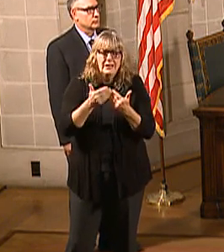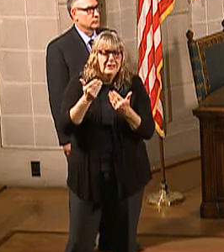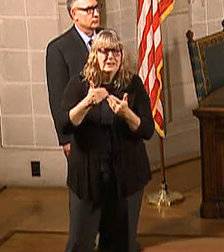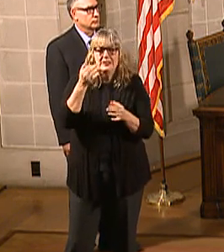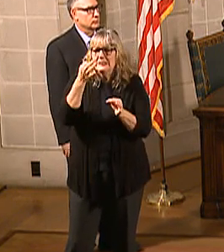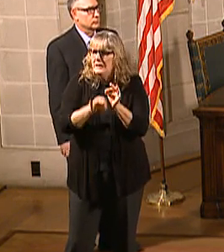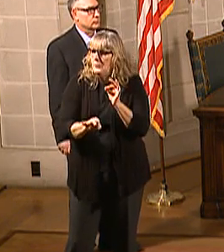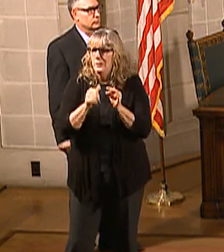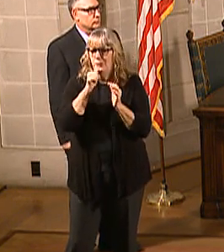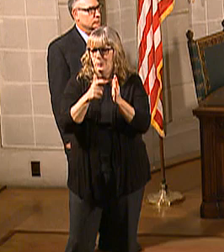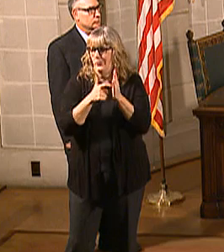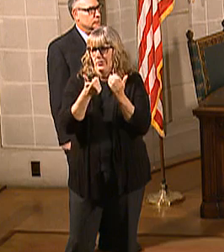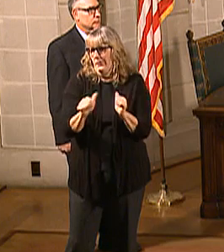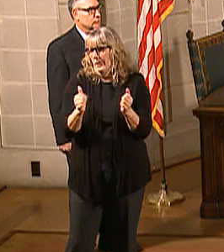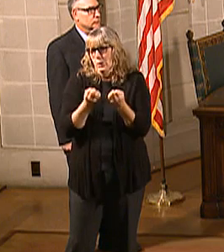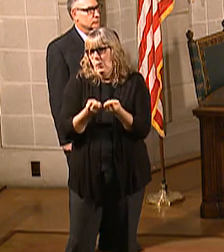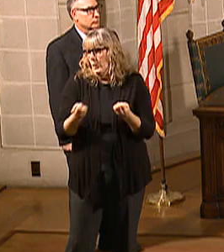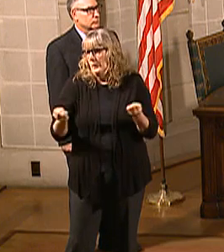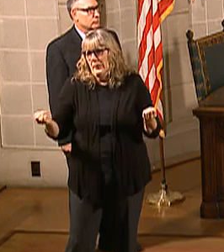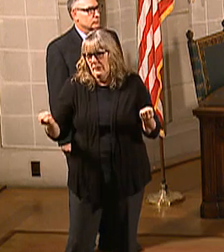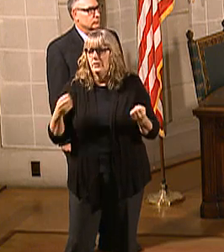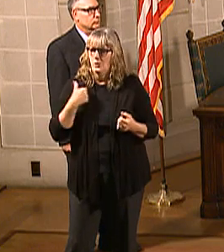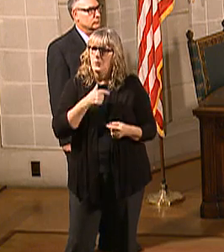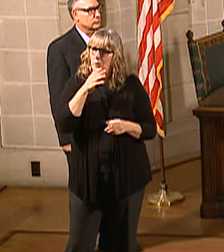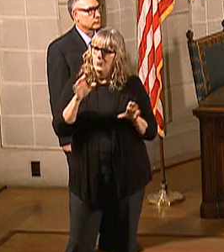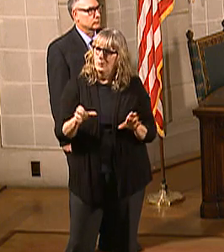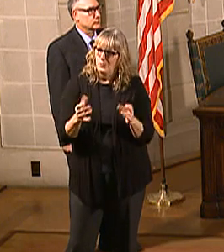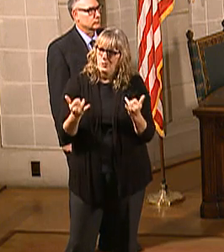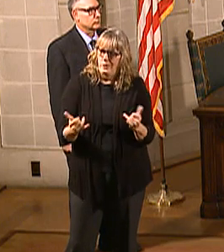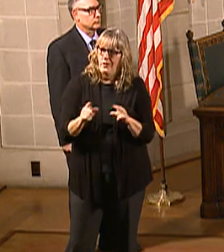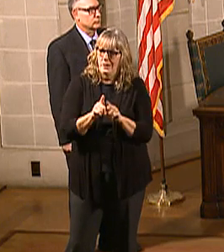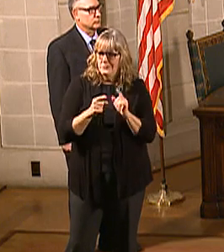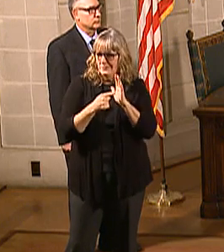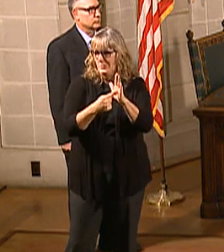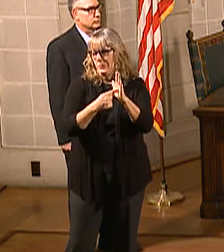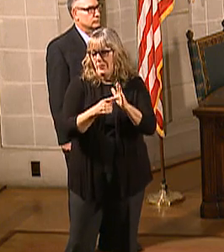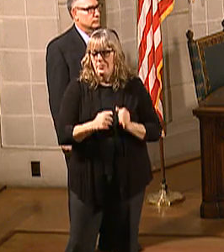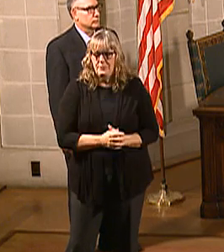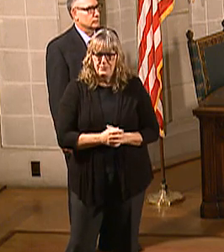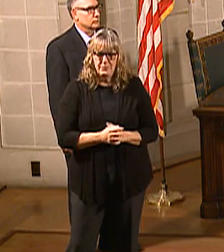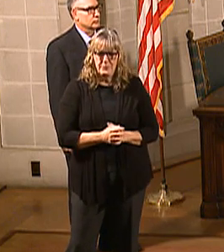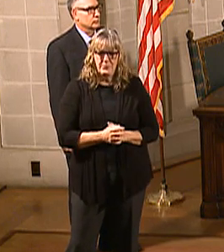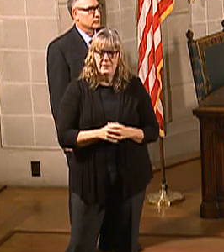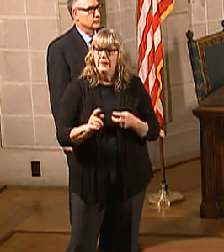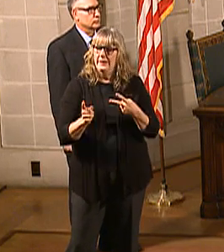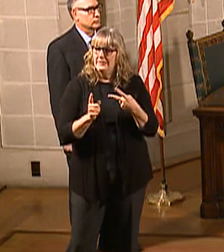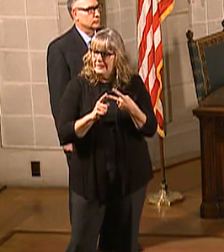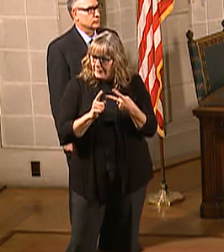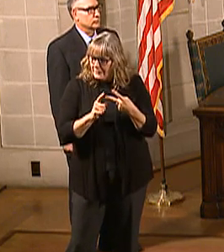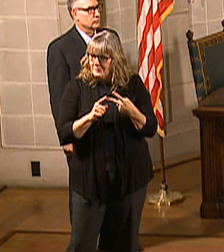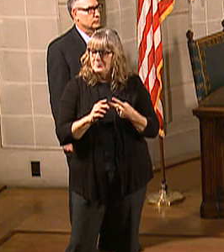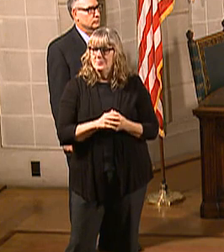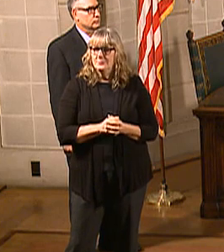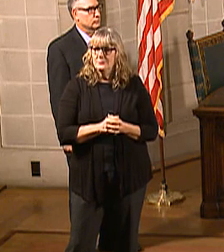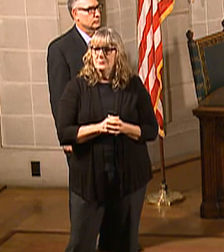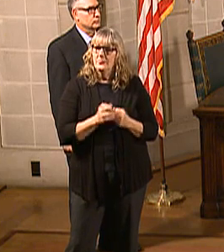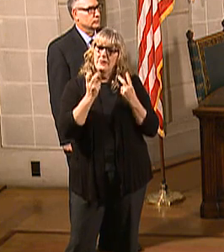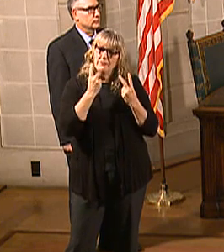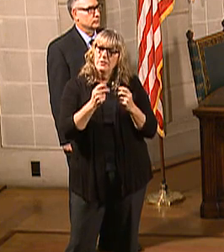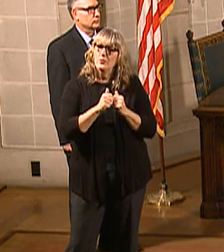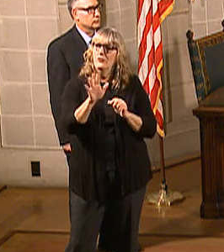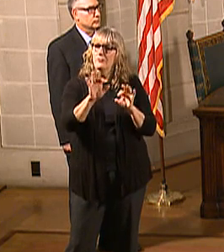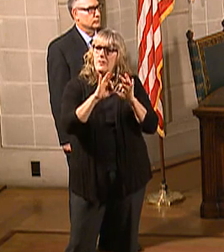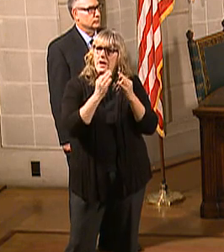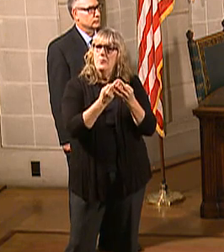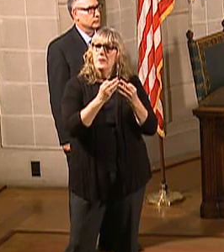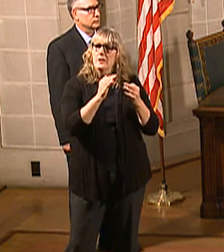doesn't require any equipment. So that's what we're doing today as an example. And then number 2, visit with family and